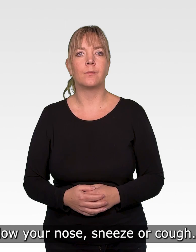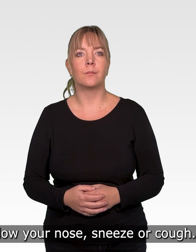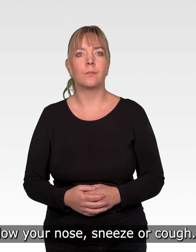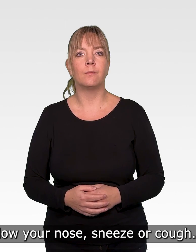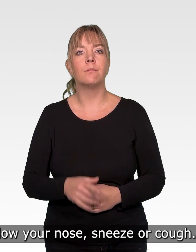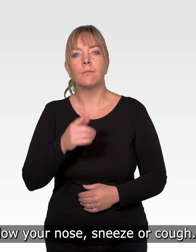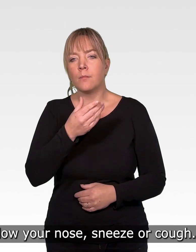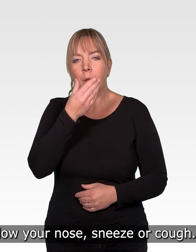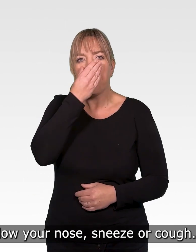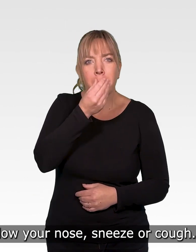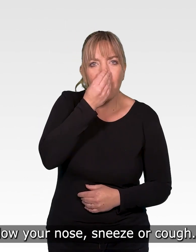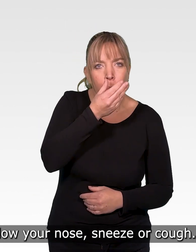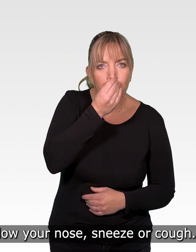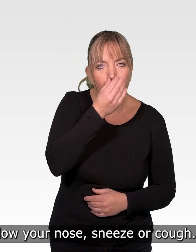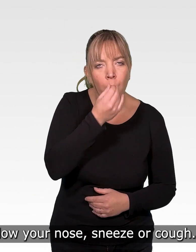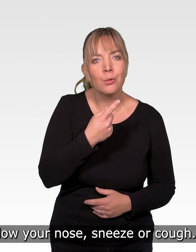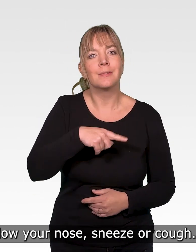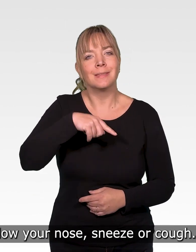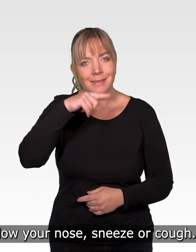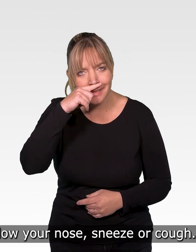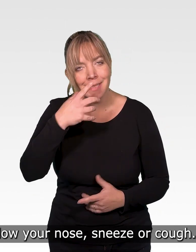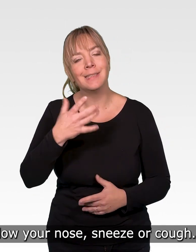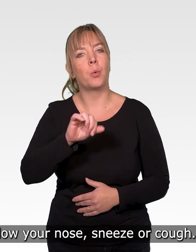Blow your nose, sneeze, or cough.